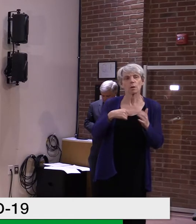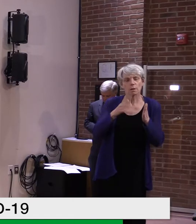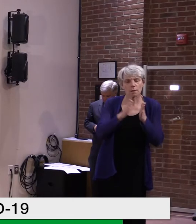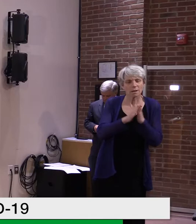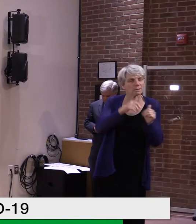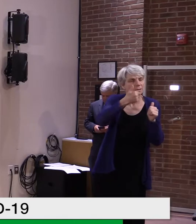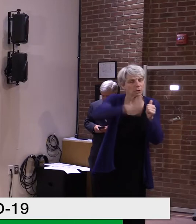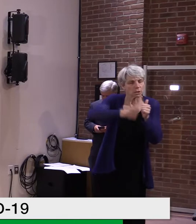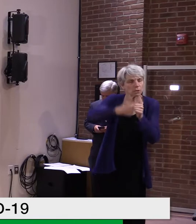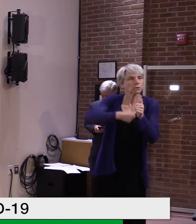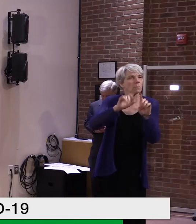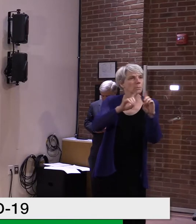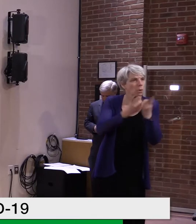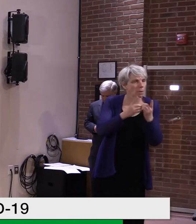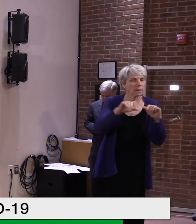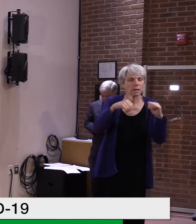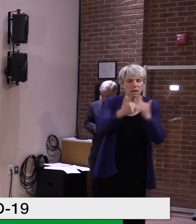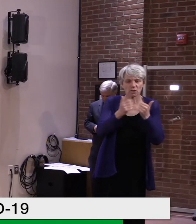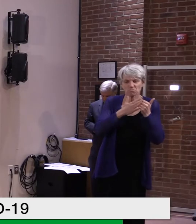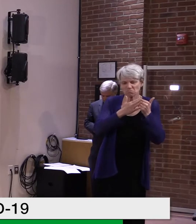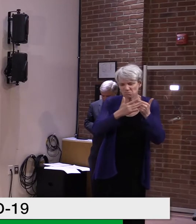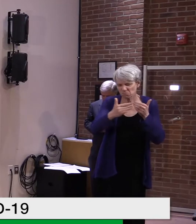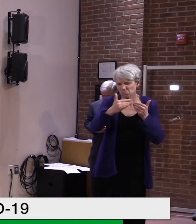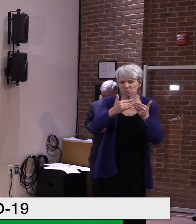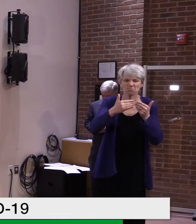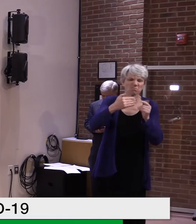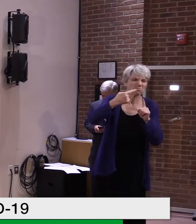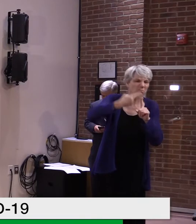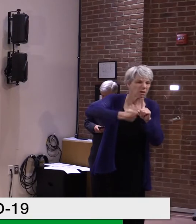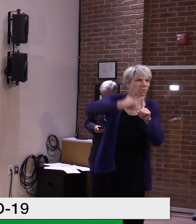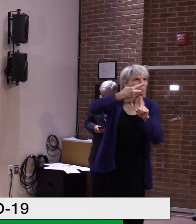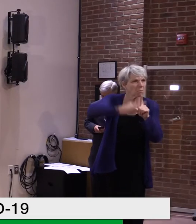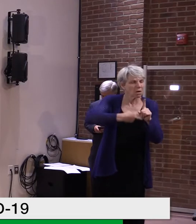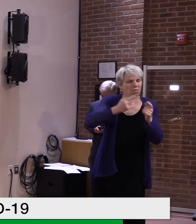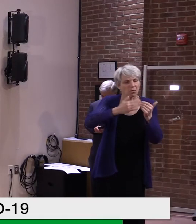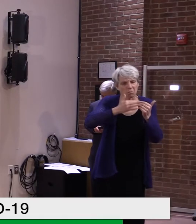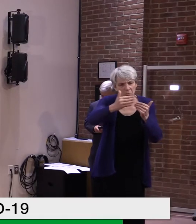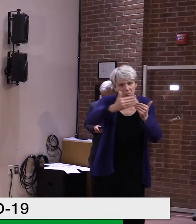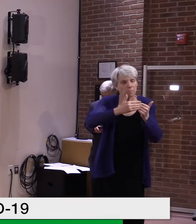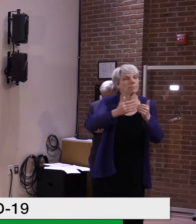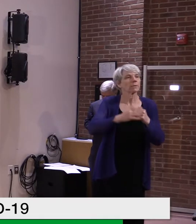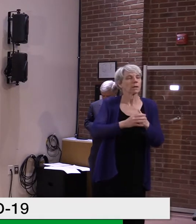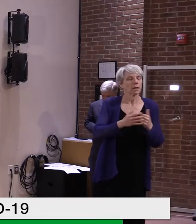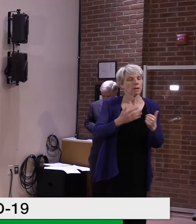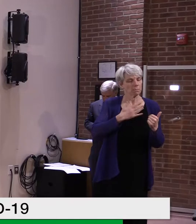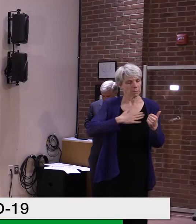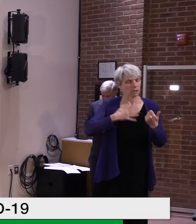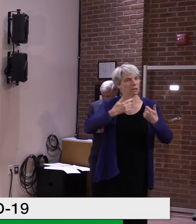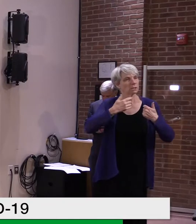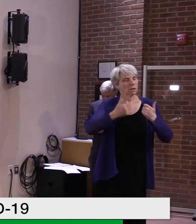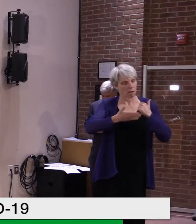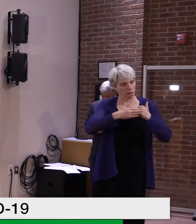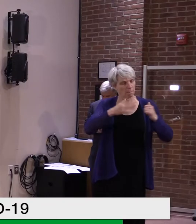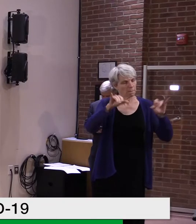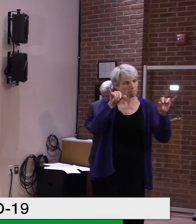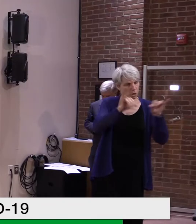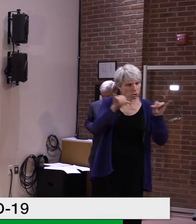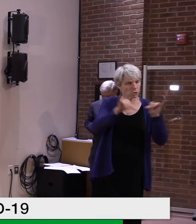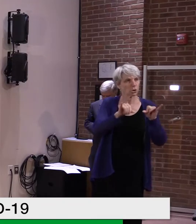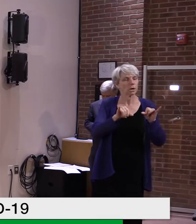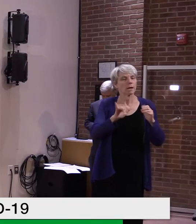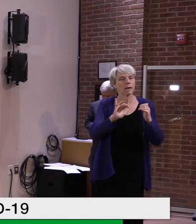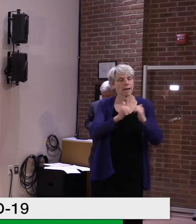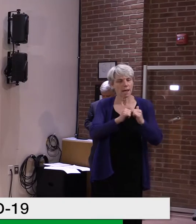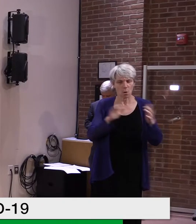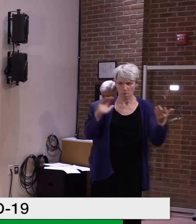agencies over the next 60 days or so to come up with productivity measures, how we're going to measure productivity for